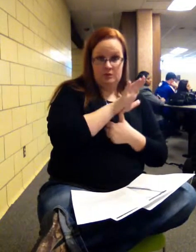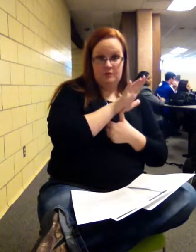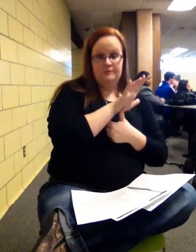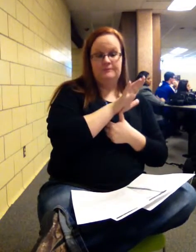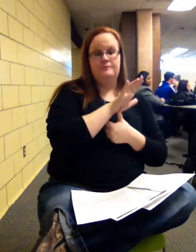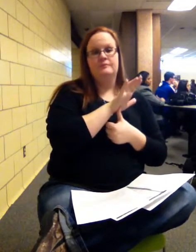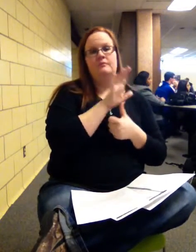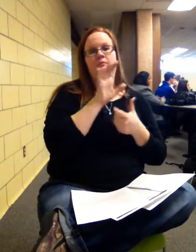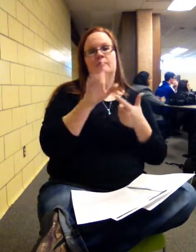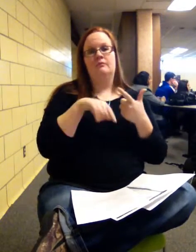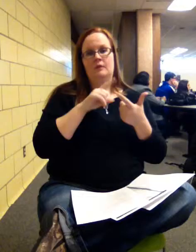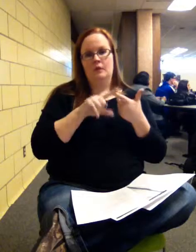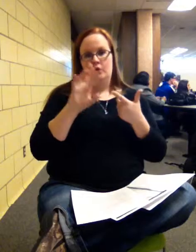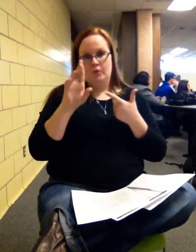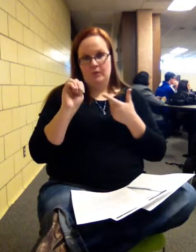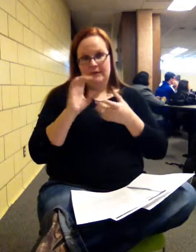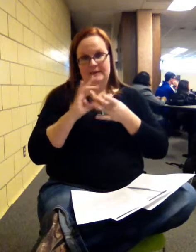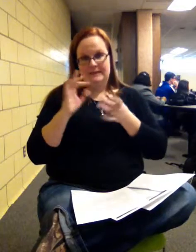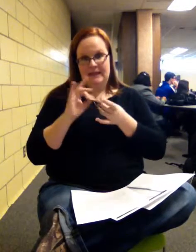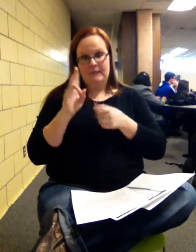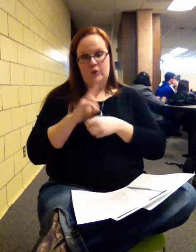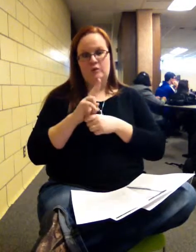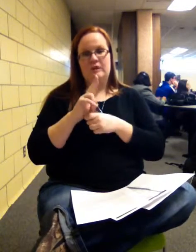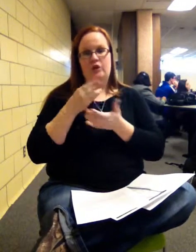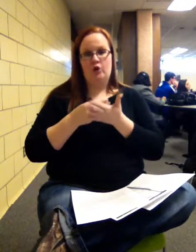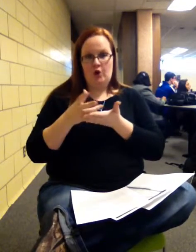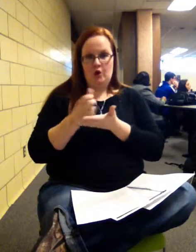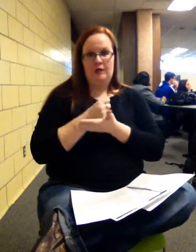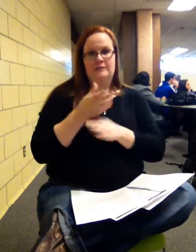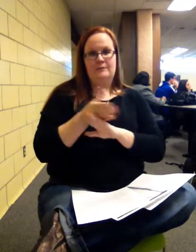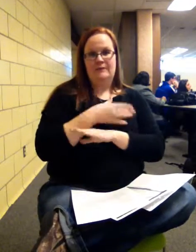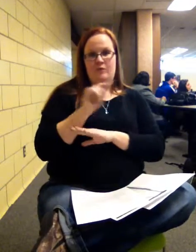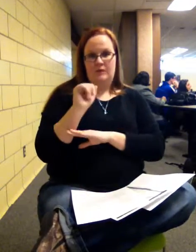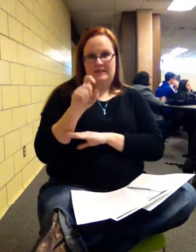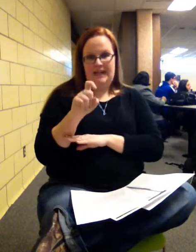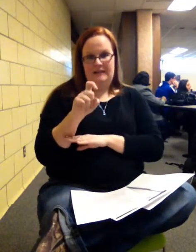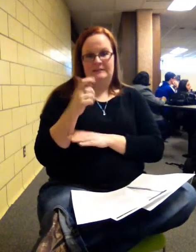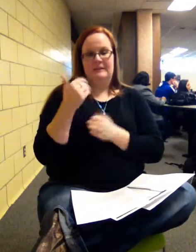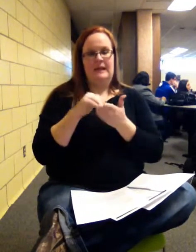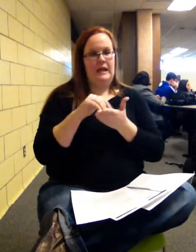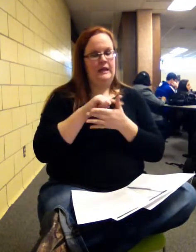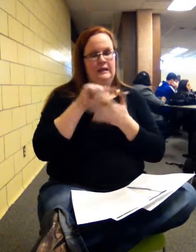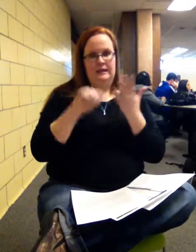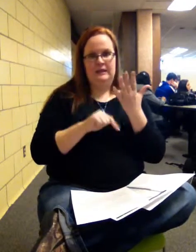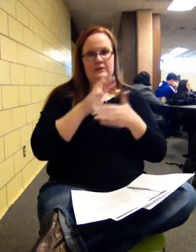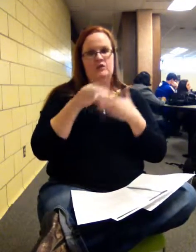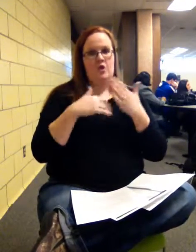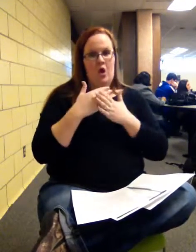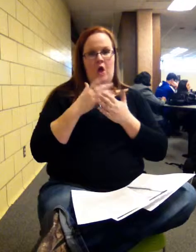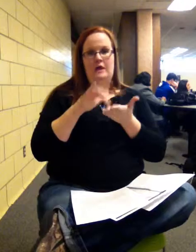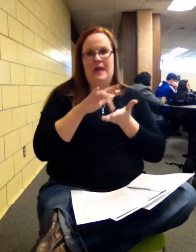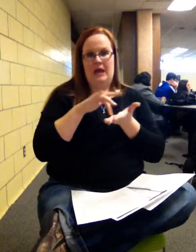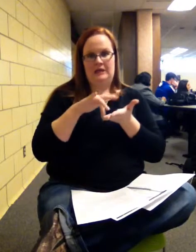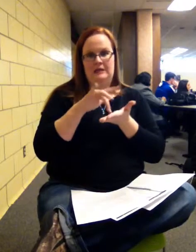the restatement using earnings before tax. Again, this is all just calculating using the company numbers at this